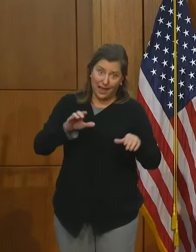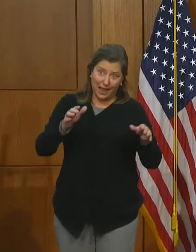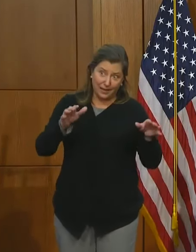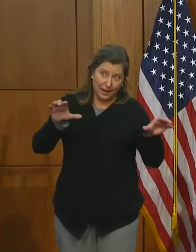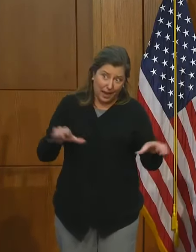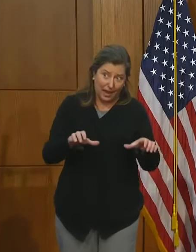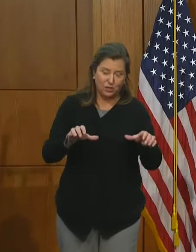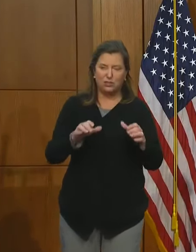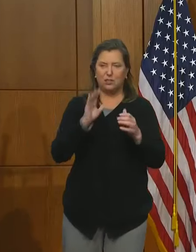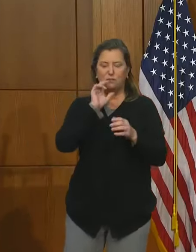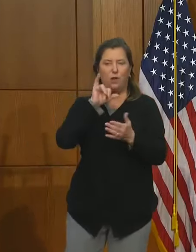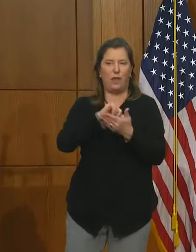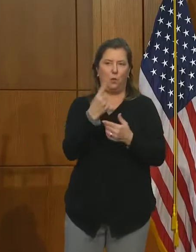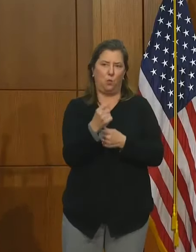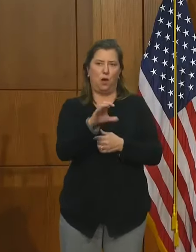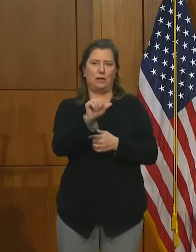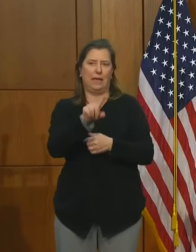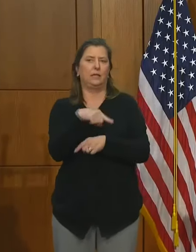particular case.